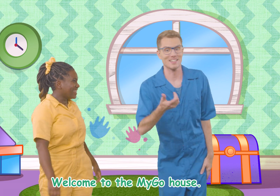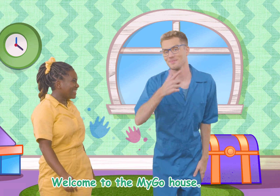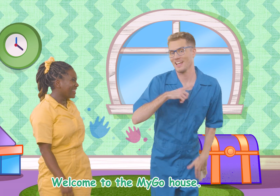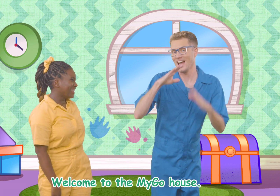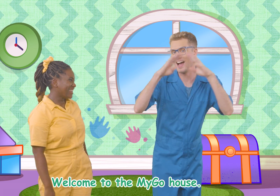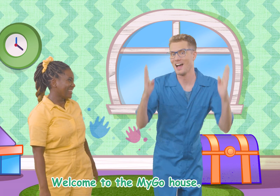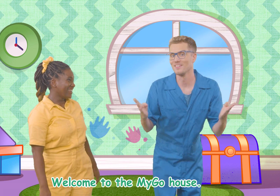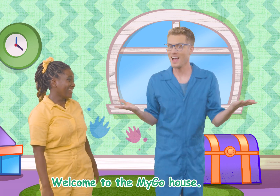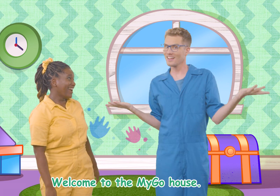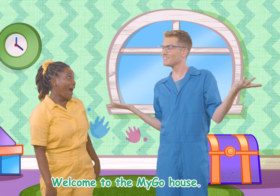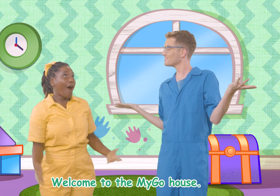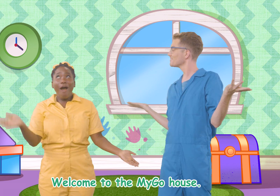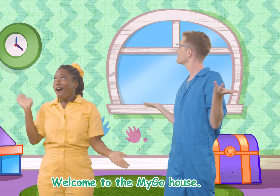Welcome to the MyGo house.